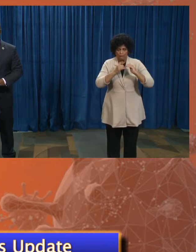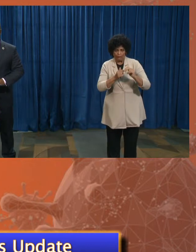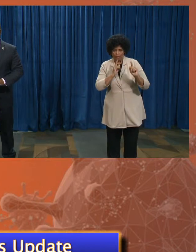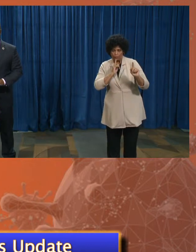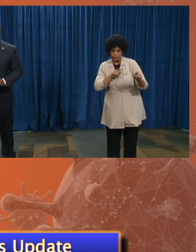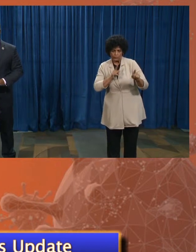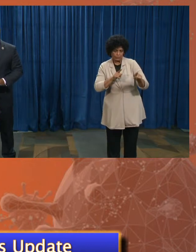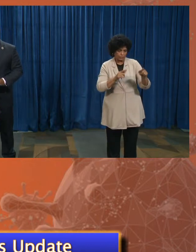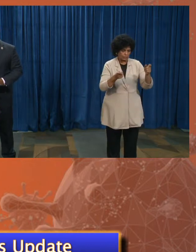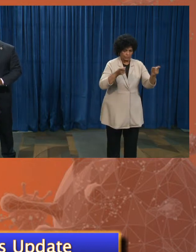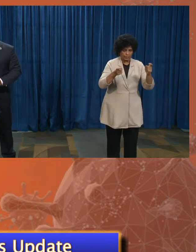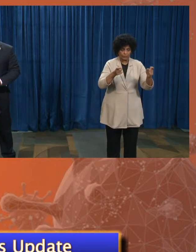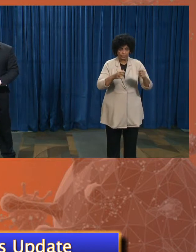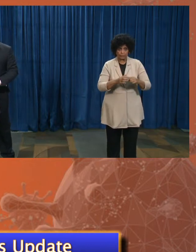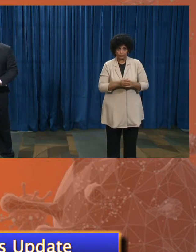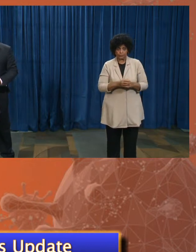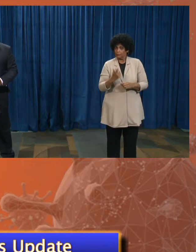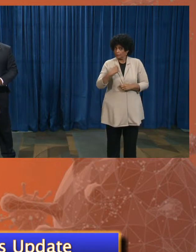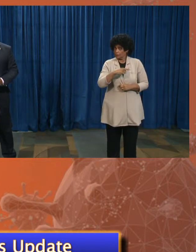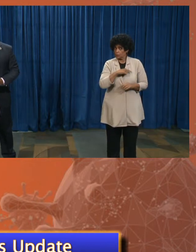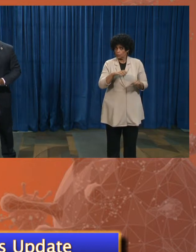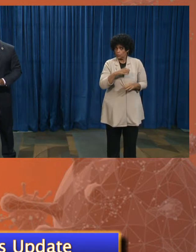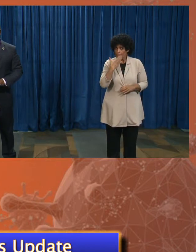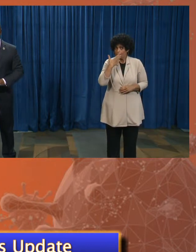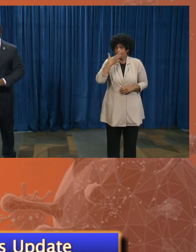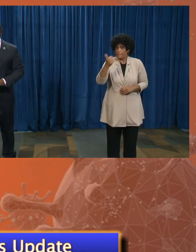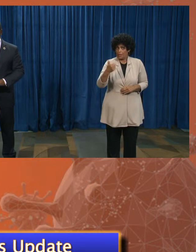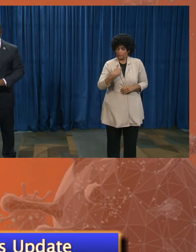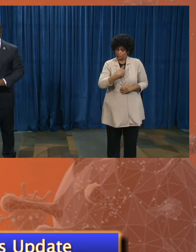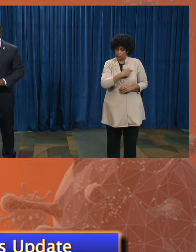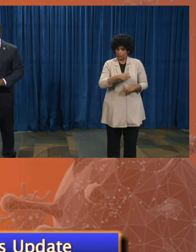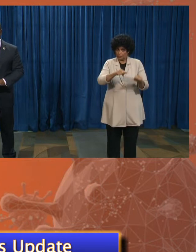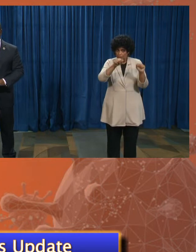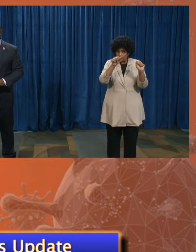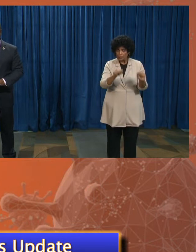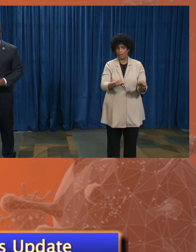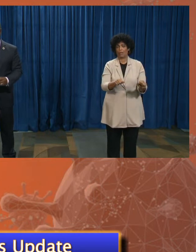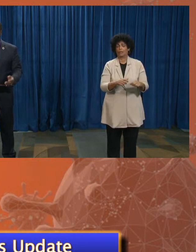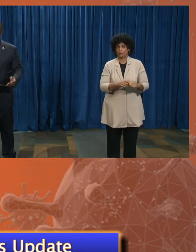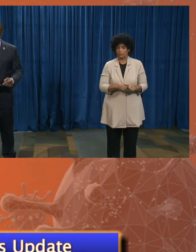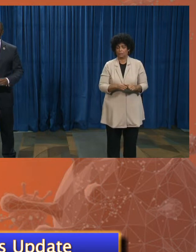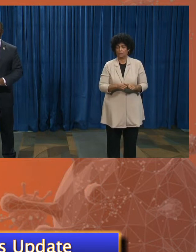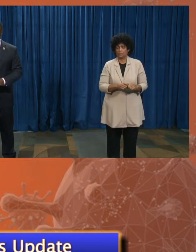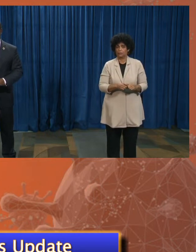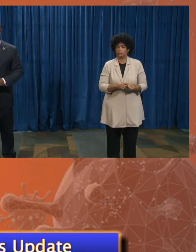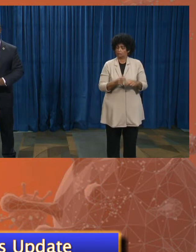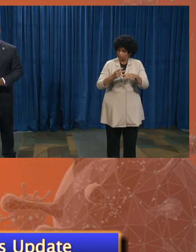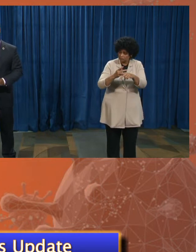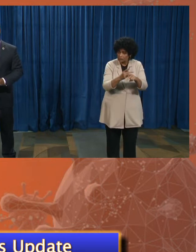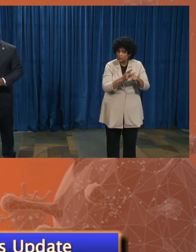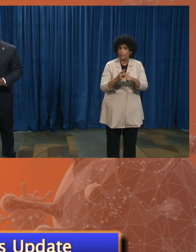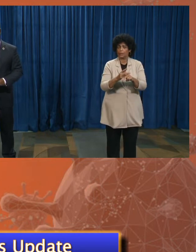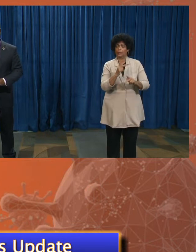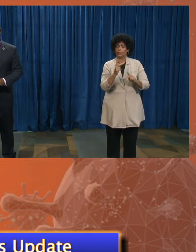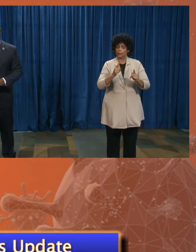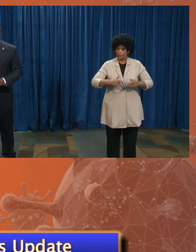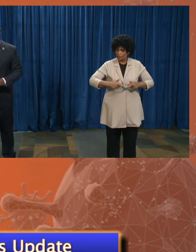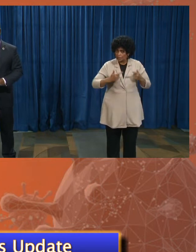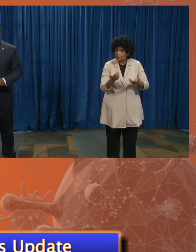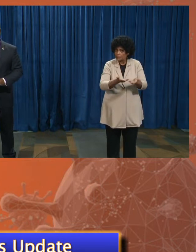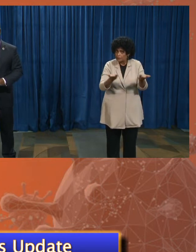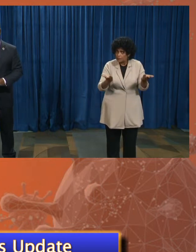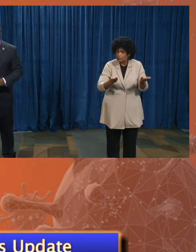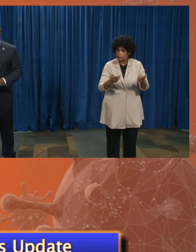We are doing the best that we could do to take care of our residents during